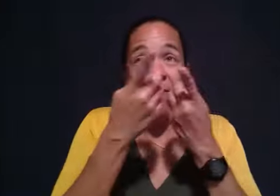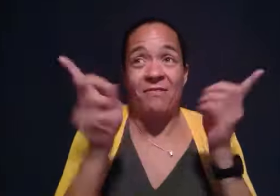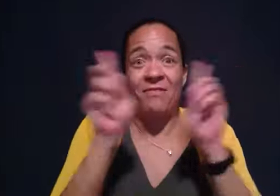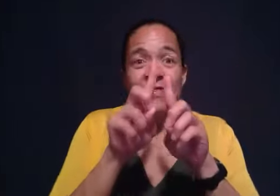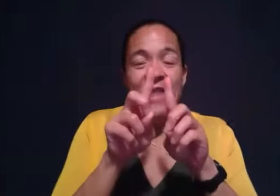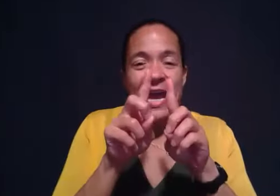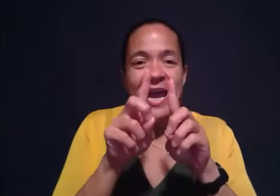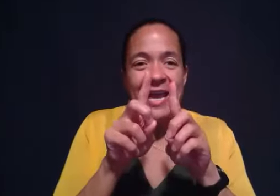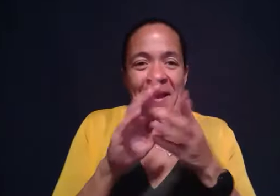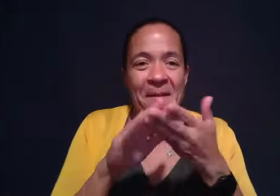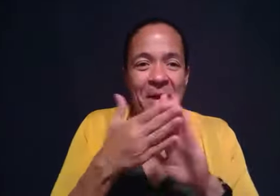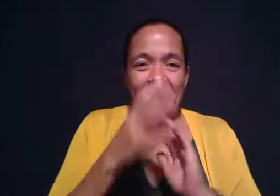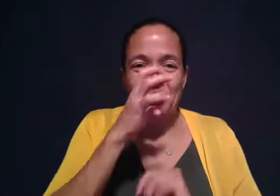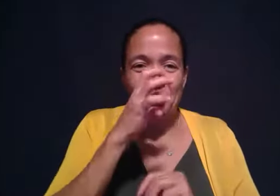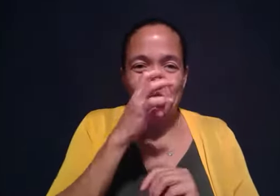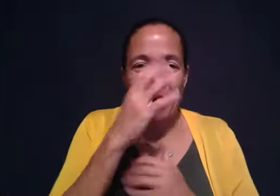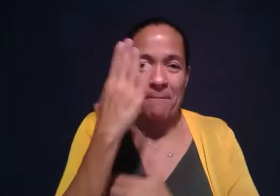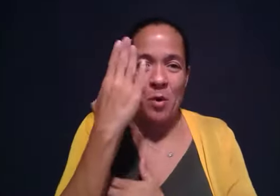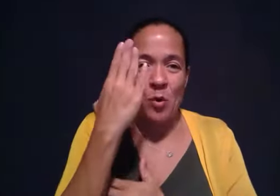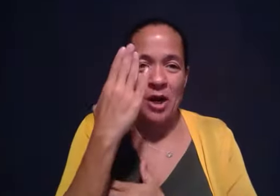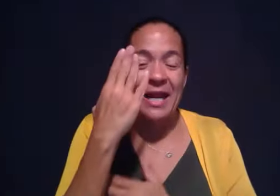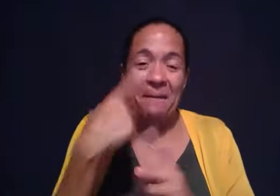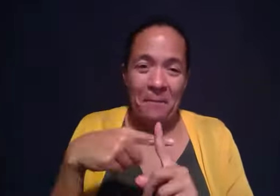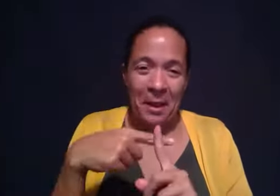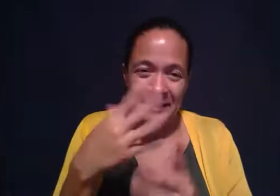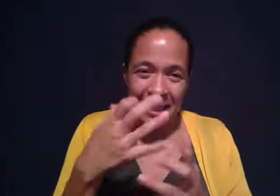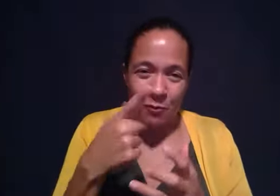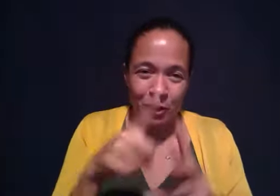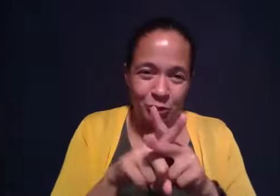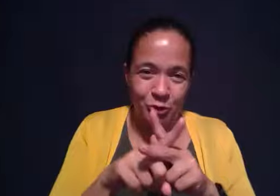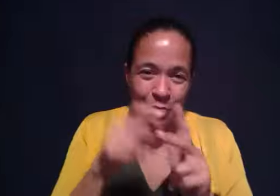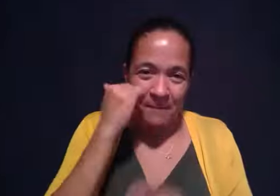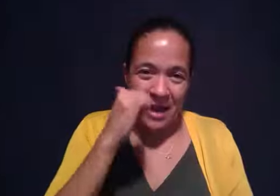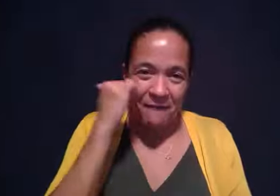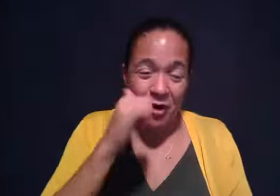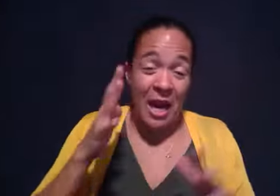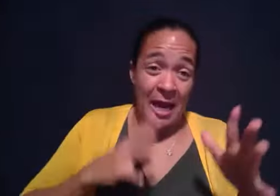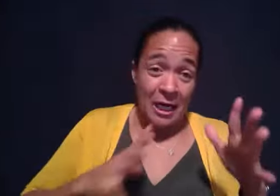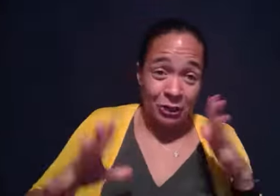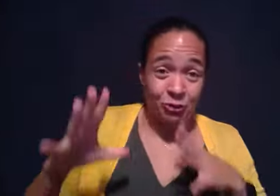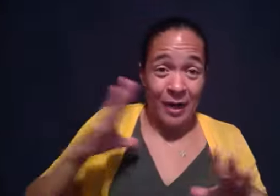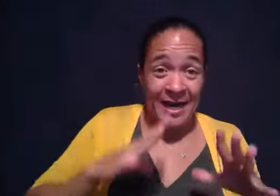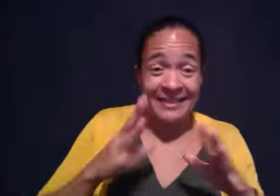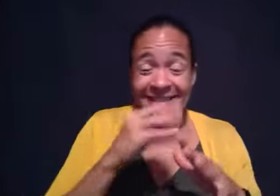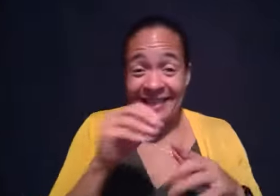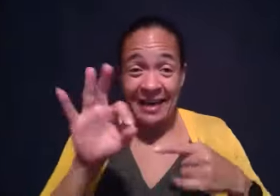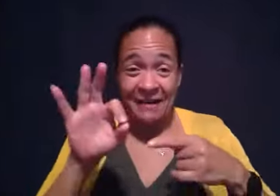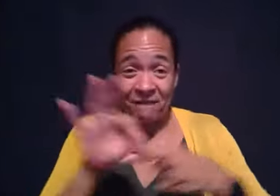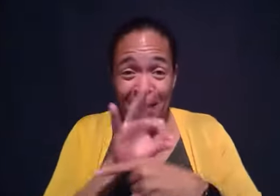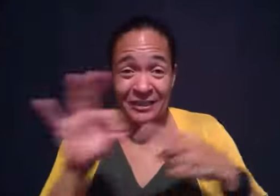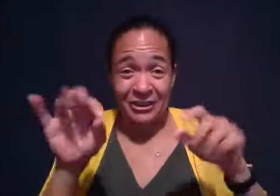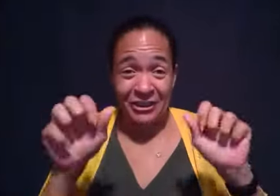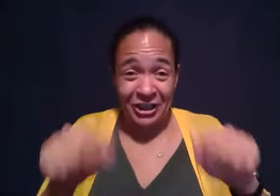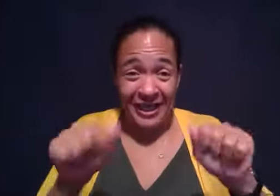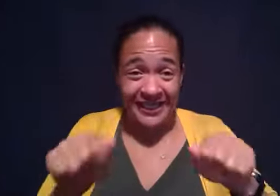and wanting you to be there every day, fully dressed and ready to function. And I can't exactly tell you